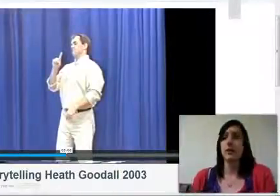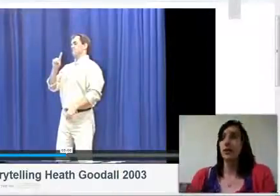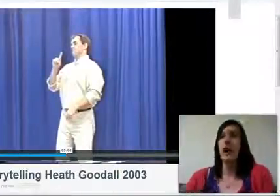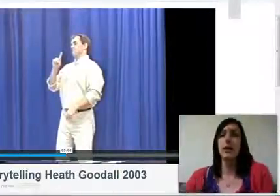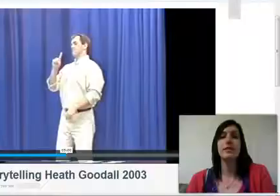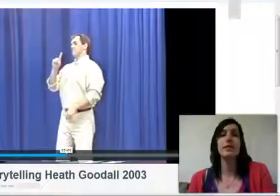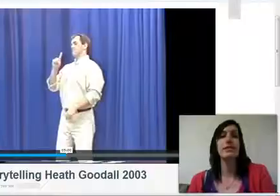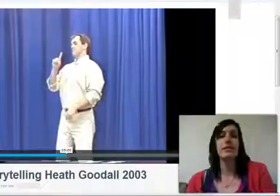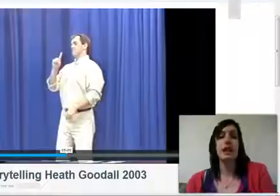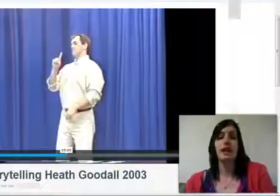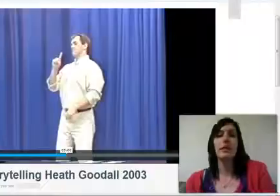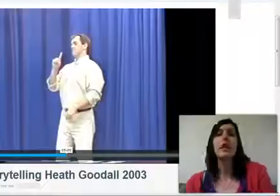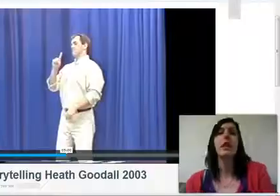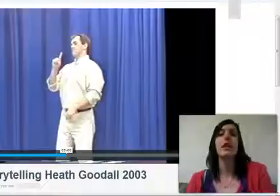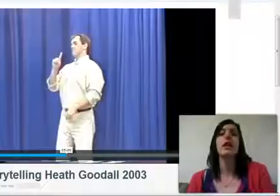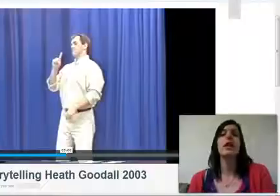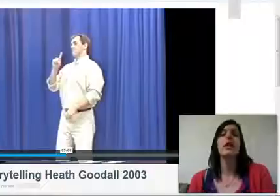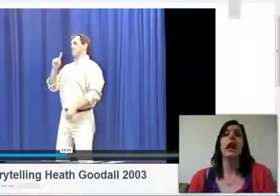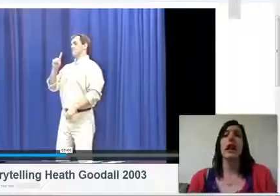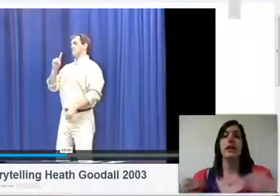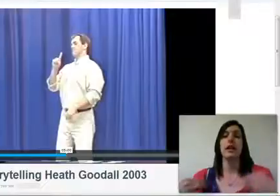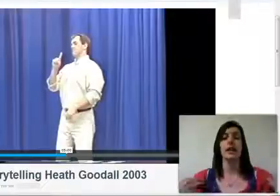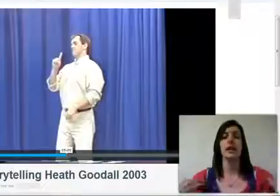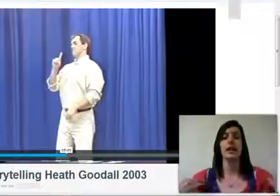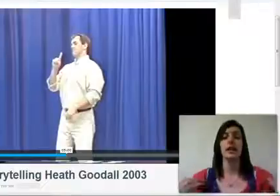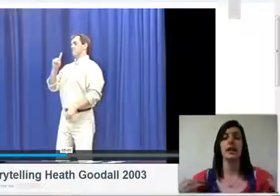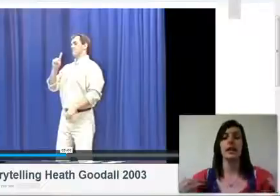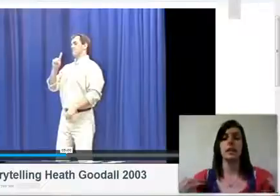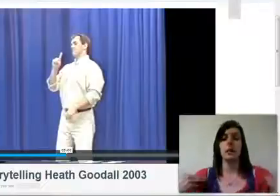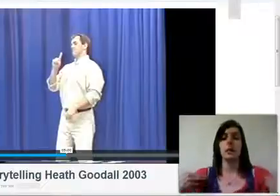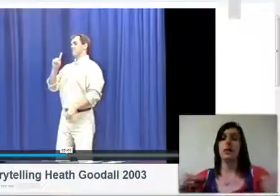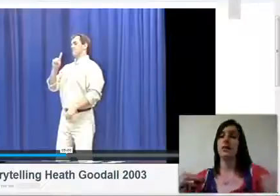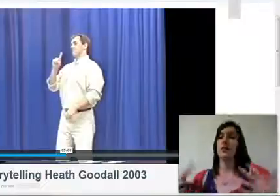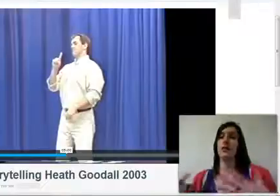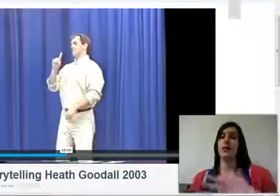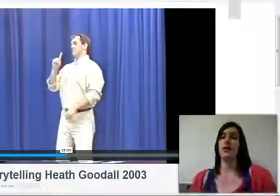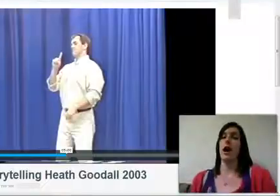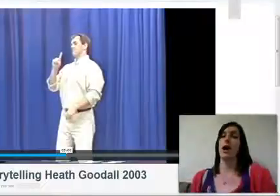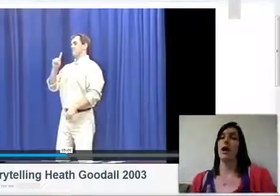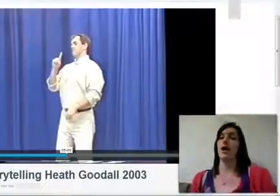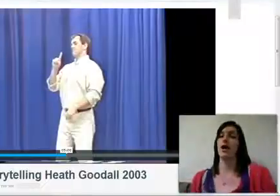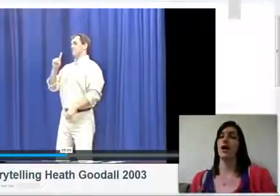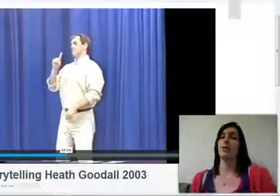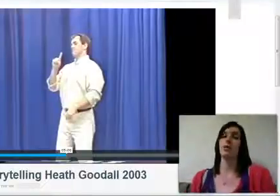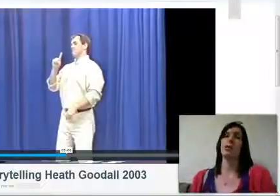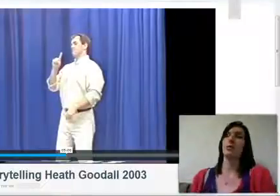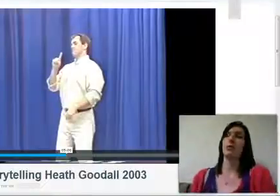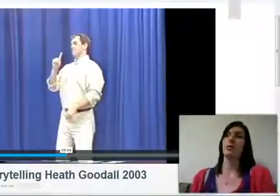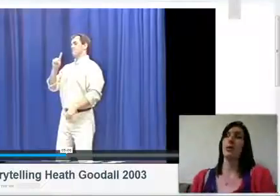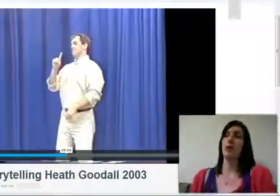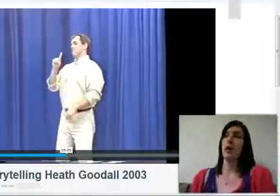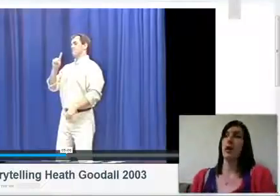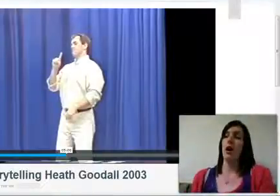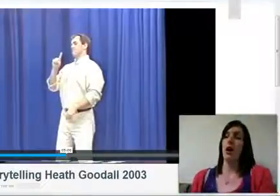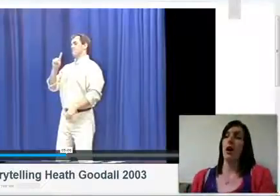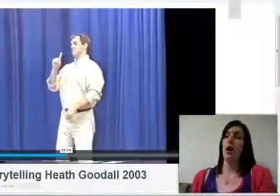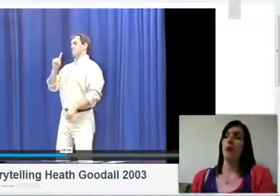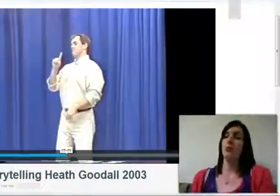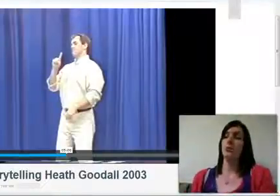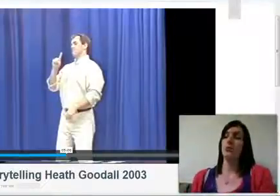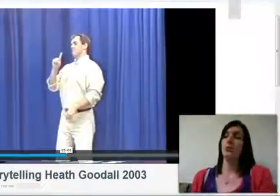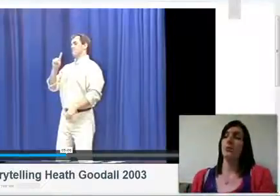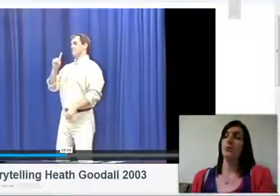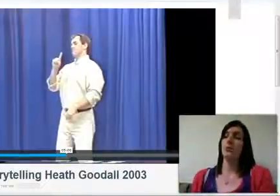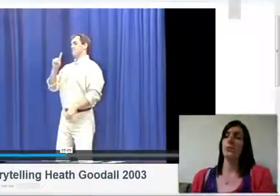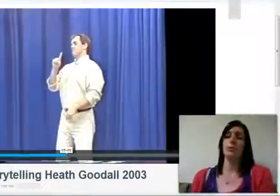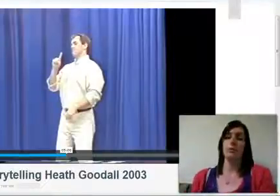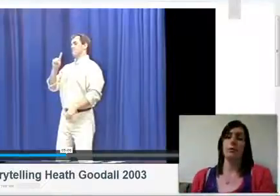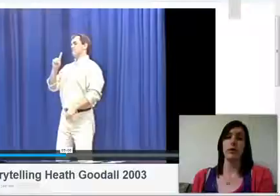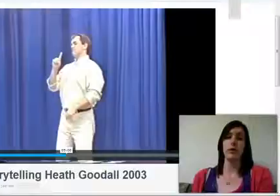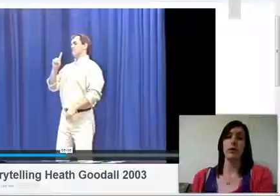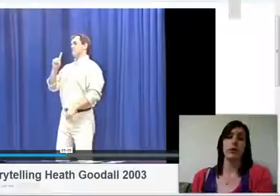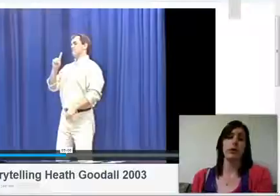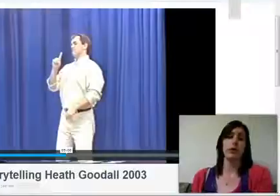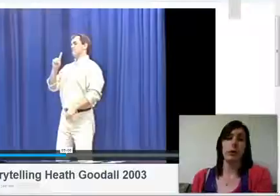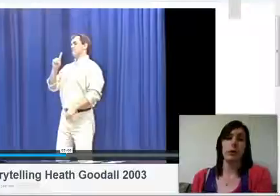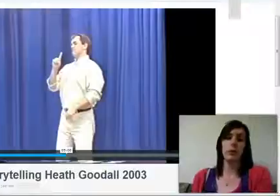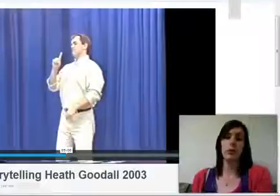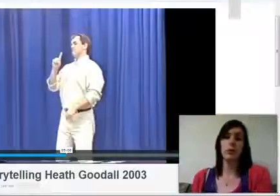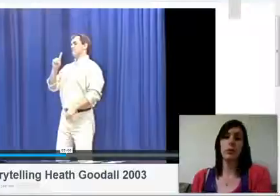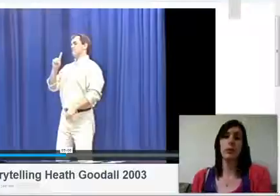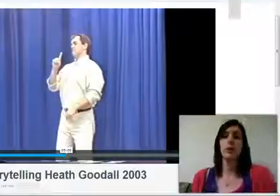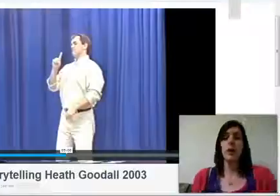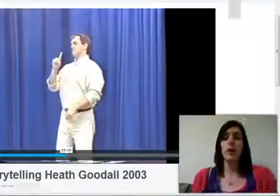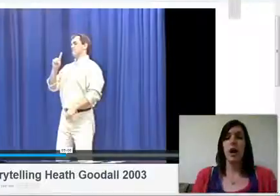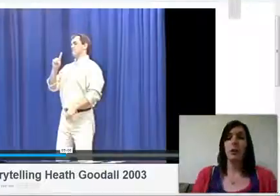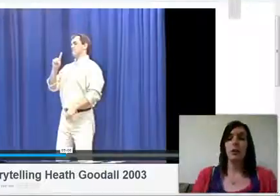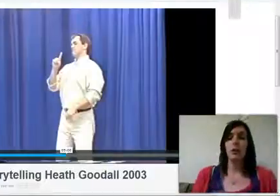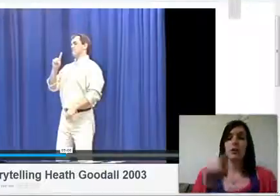Sophia sees her house, it's down there, and he shoulder shifts to the right to um, to reference where he